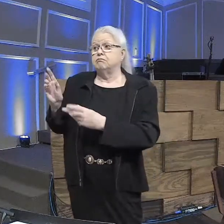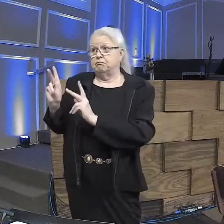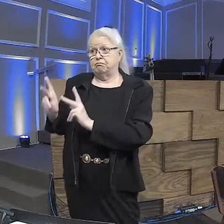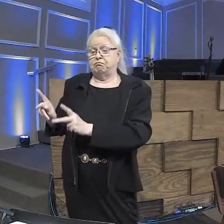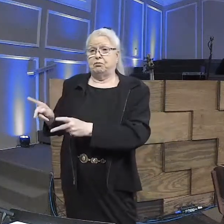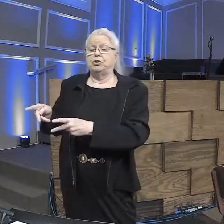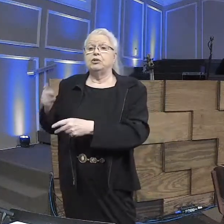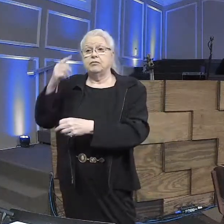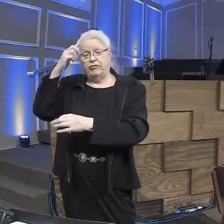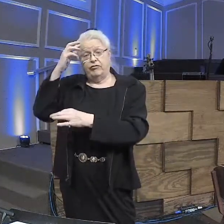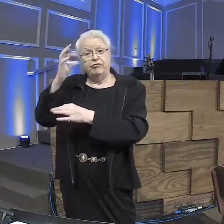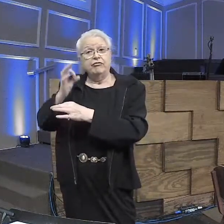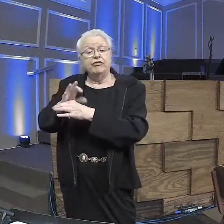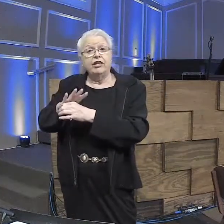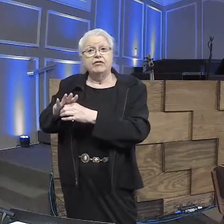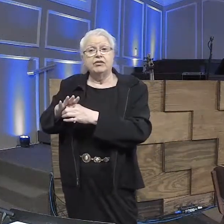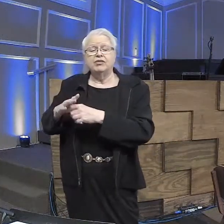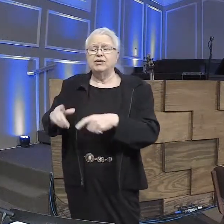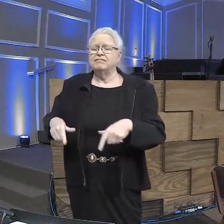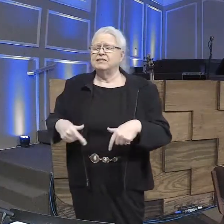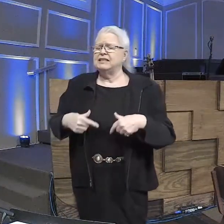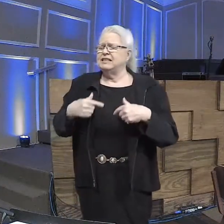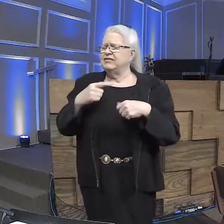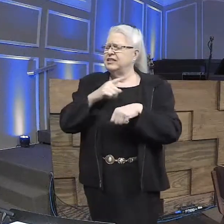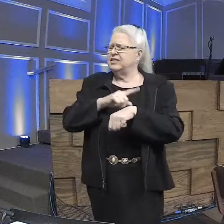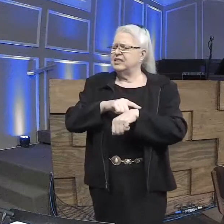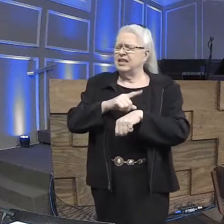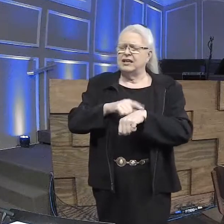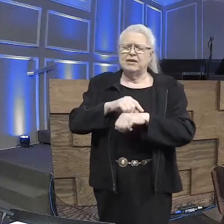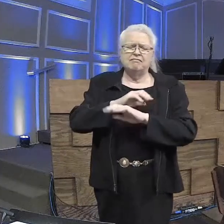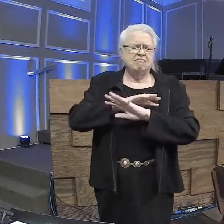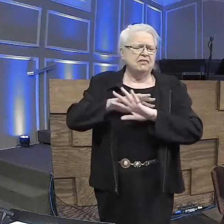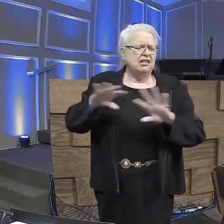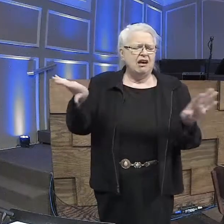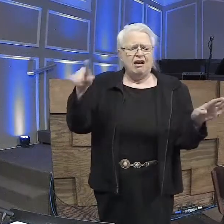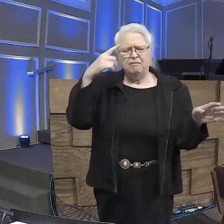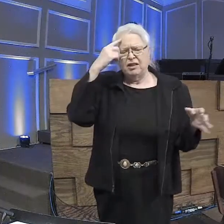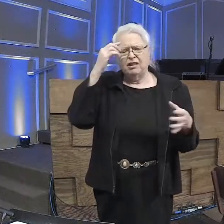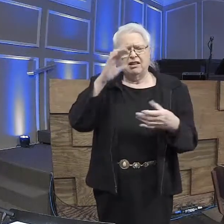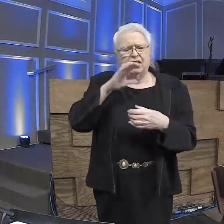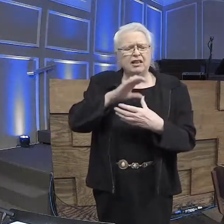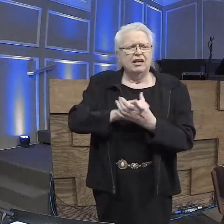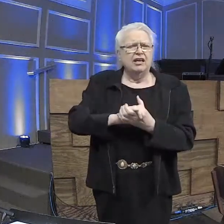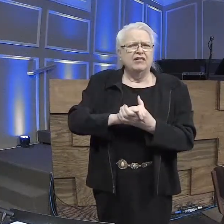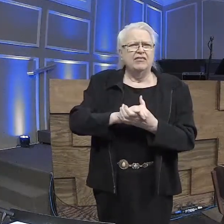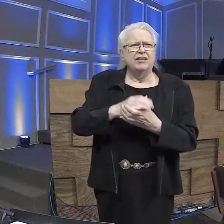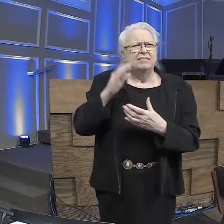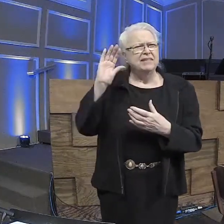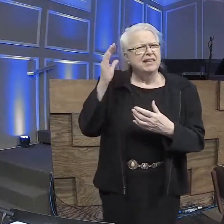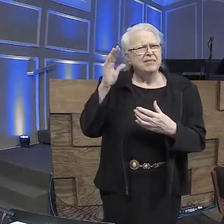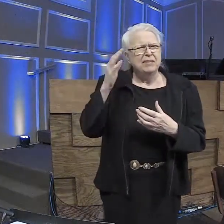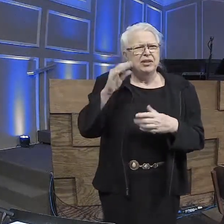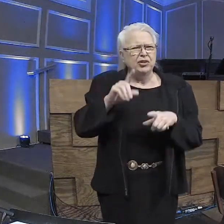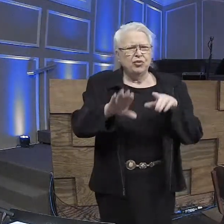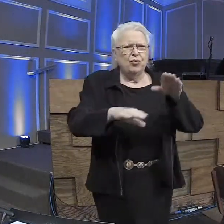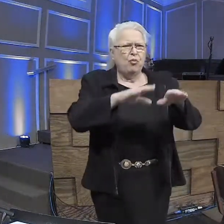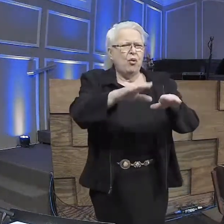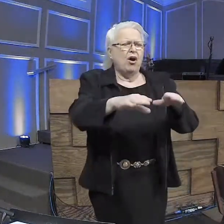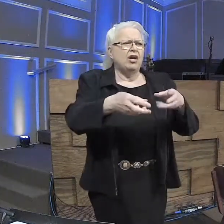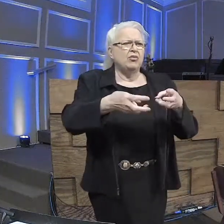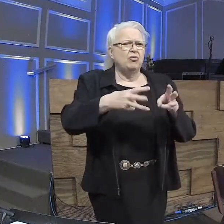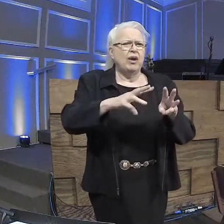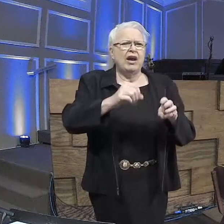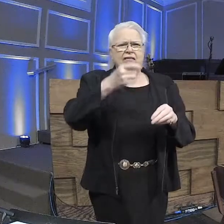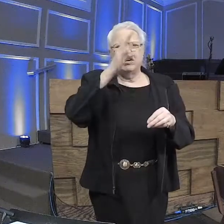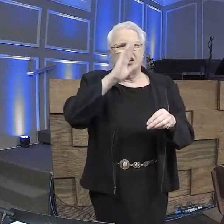we're living in the days of apostasy. People who once seemingly walked with God now have gone the way of Cain, as it says